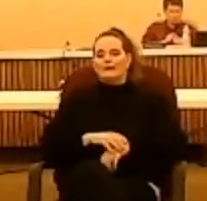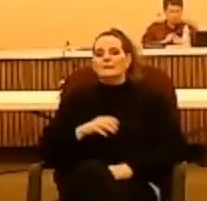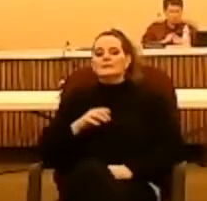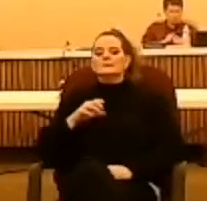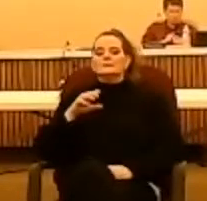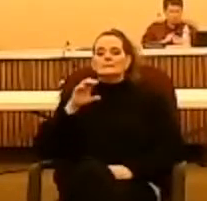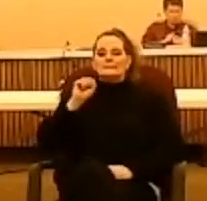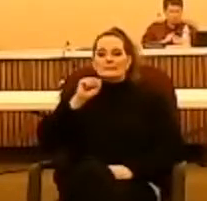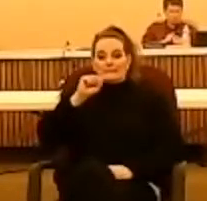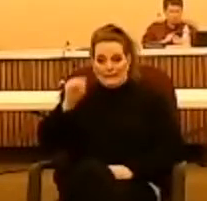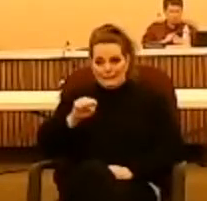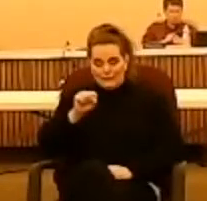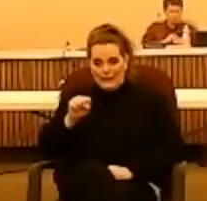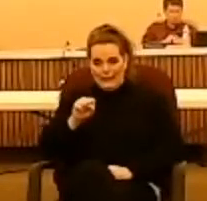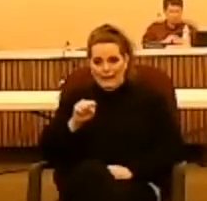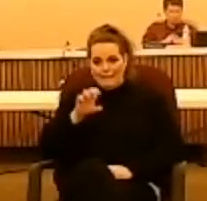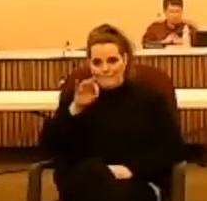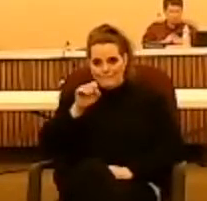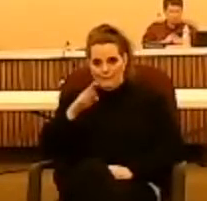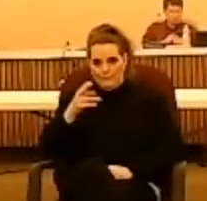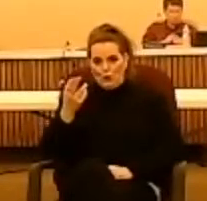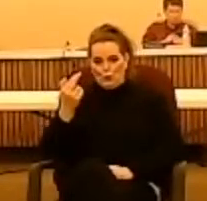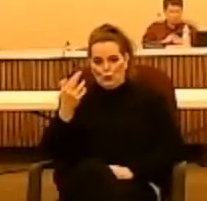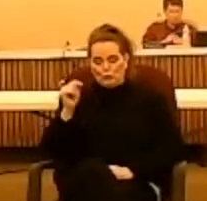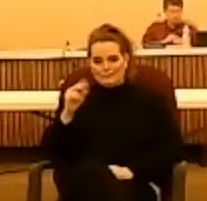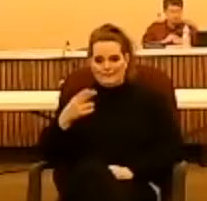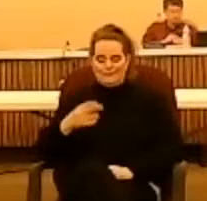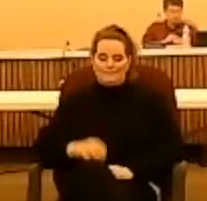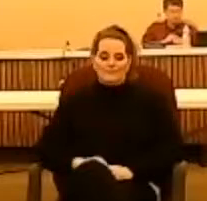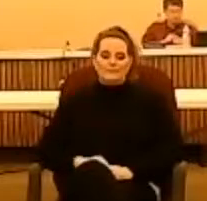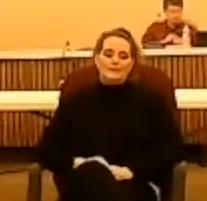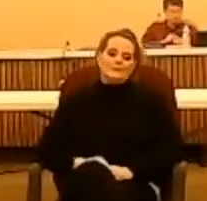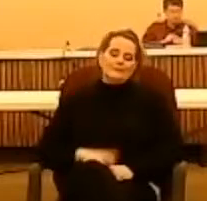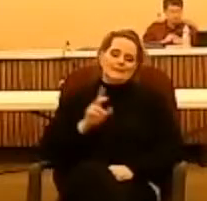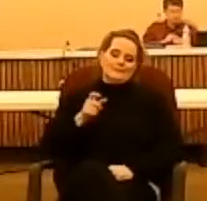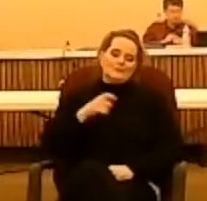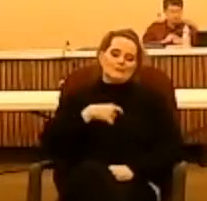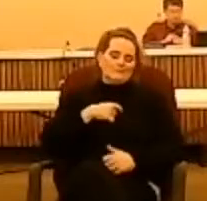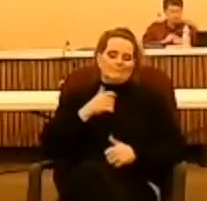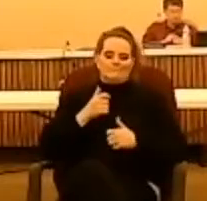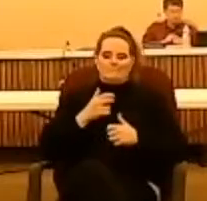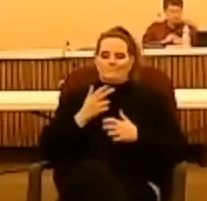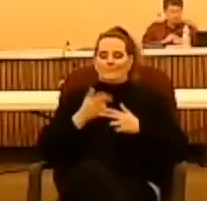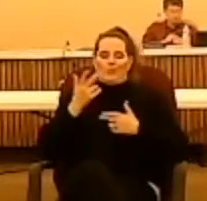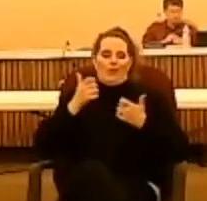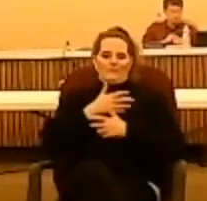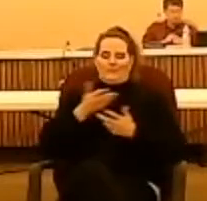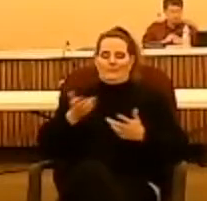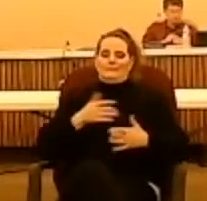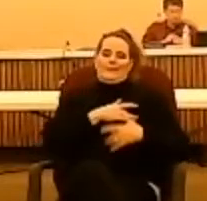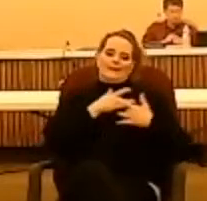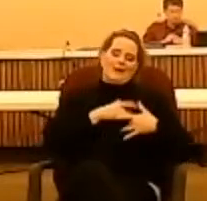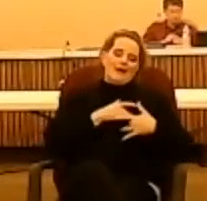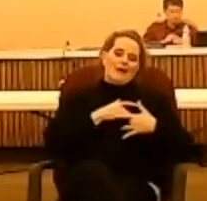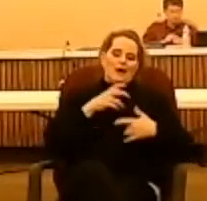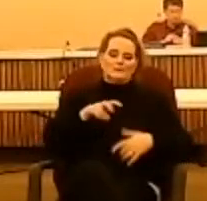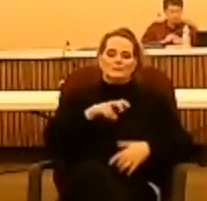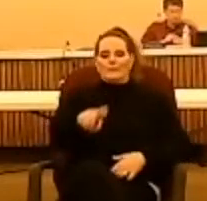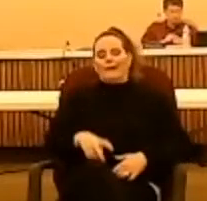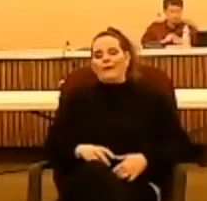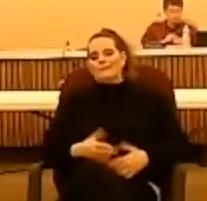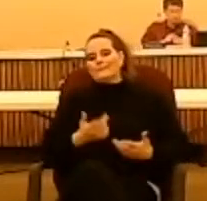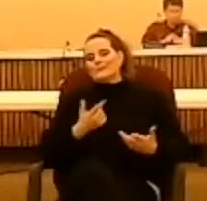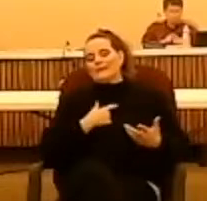13th. The event's going to be called Everything Hearts Trail. Participants do crafts, play